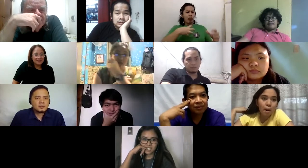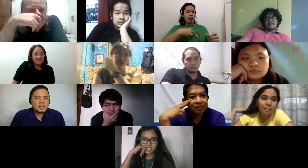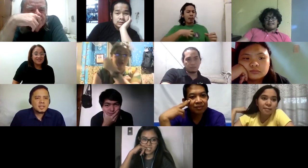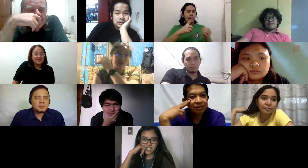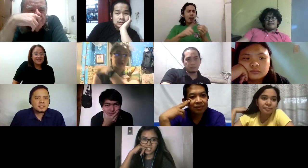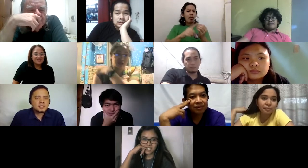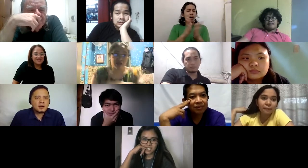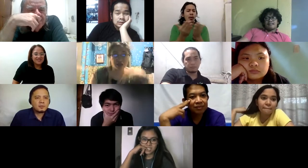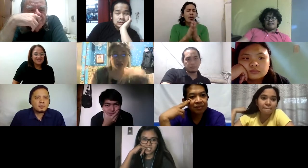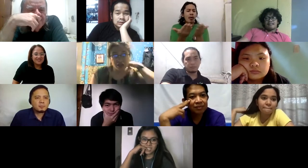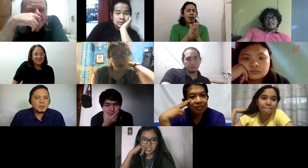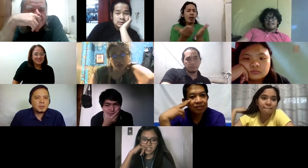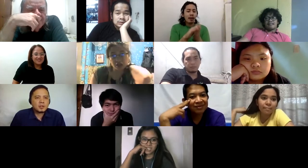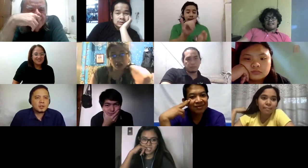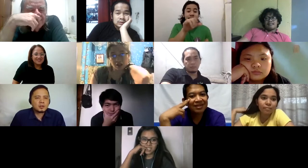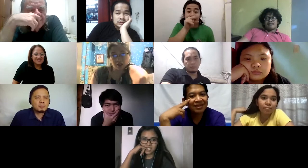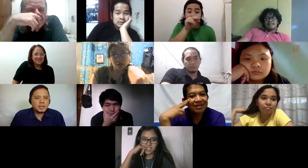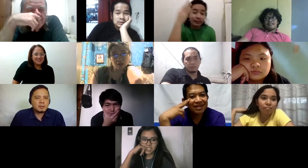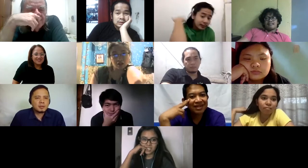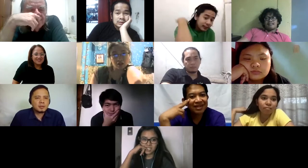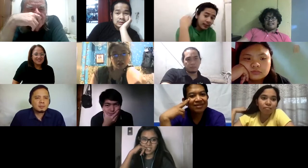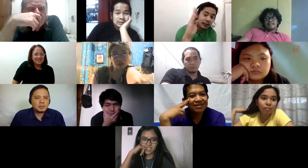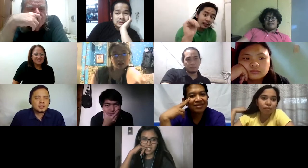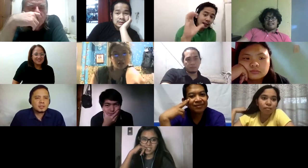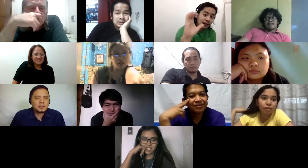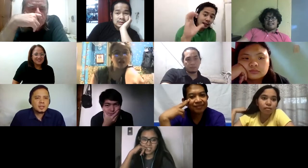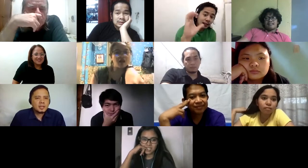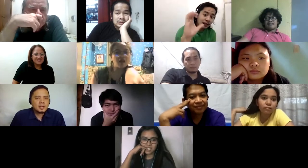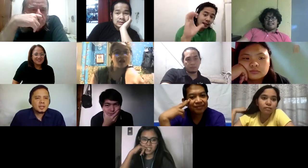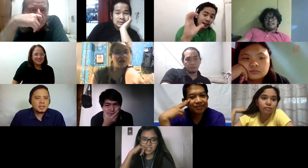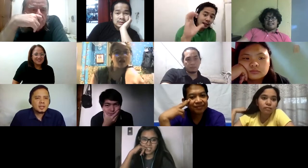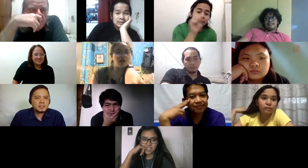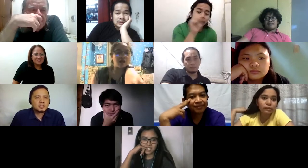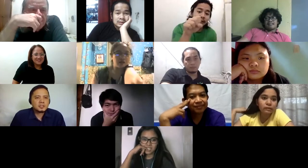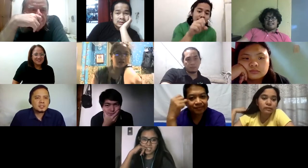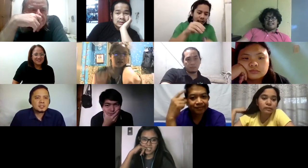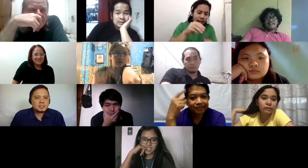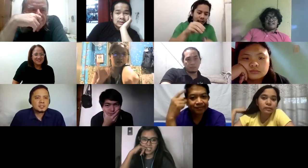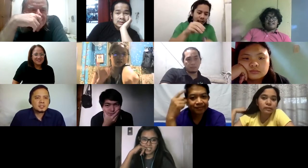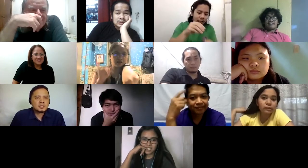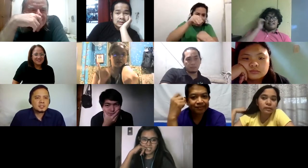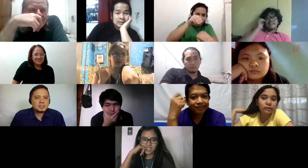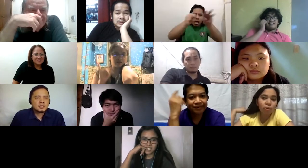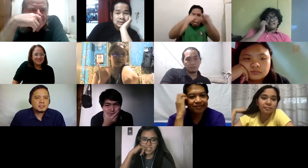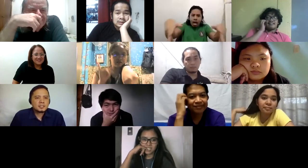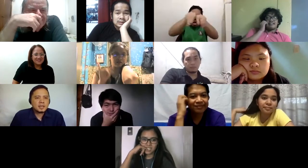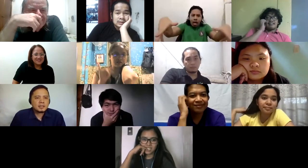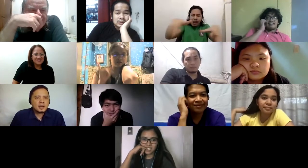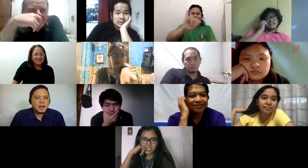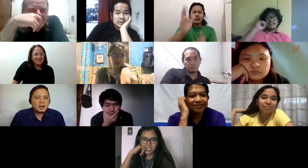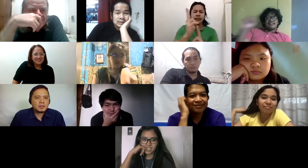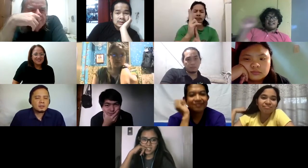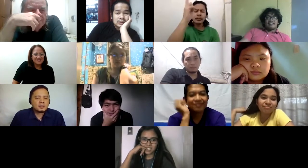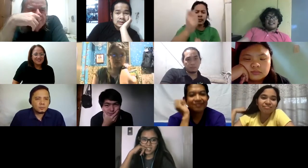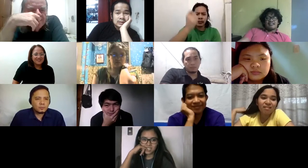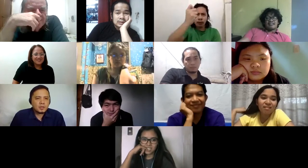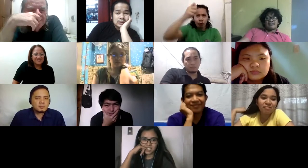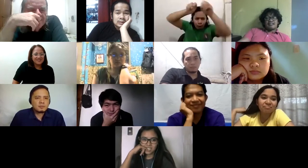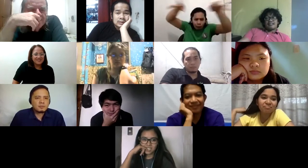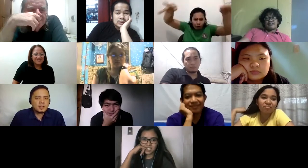thing as how people complain about the book. It shouldn't stick, just like how it comes off a duck's back.